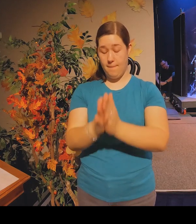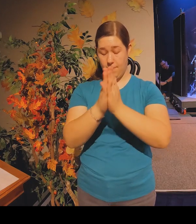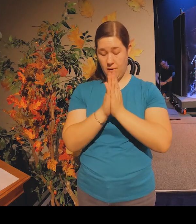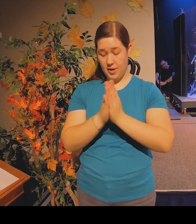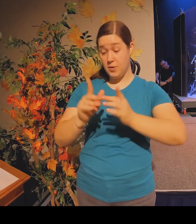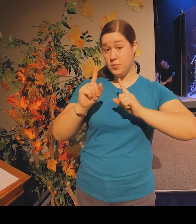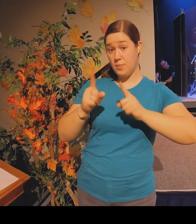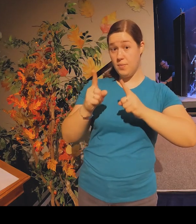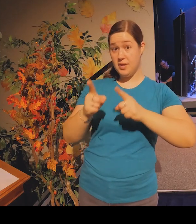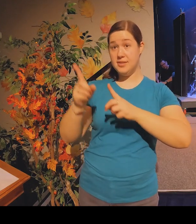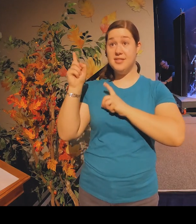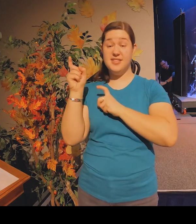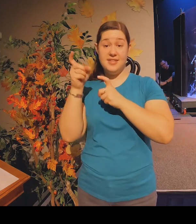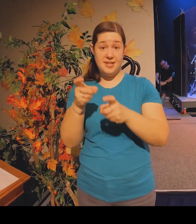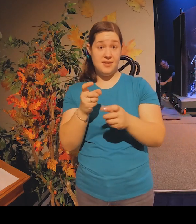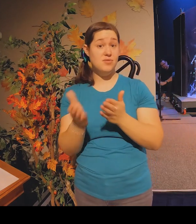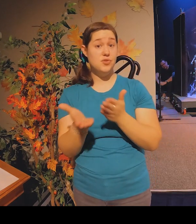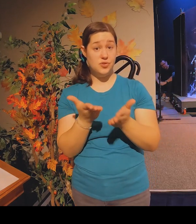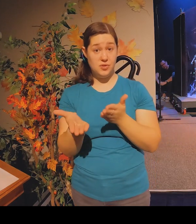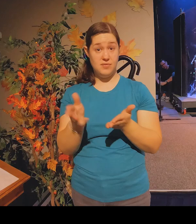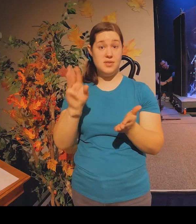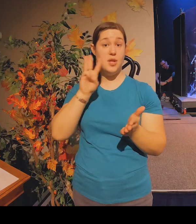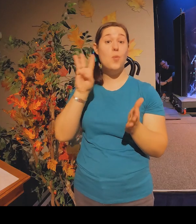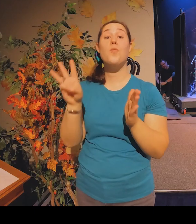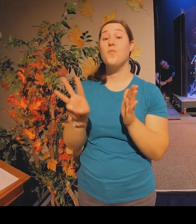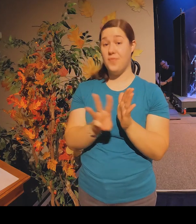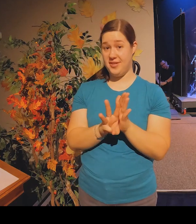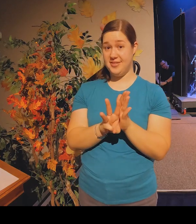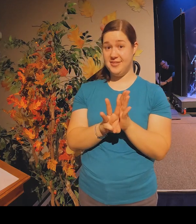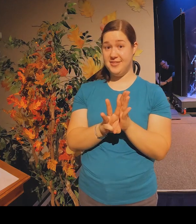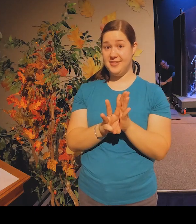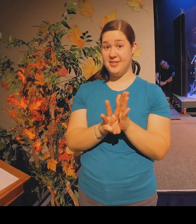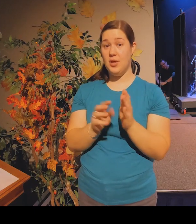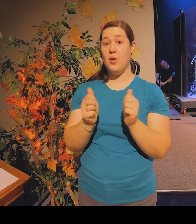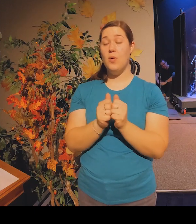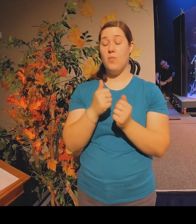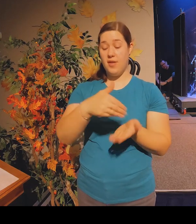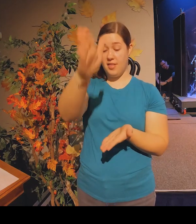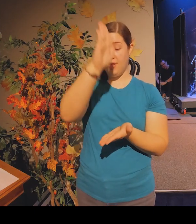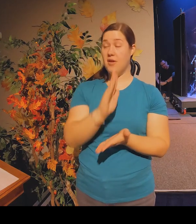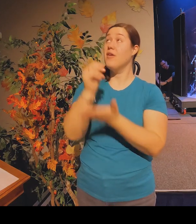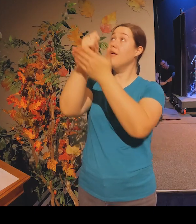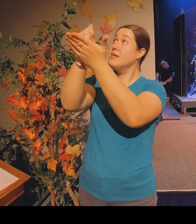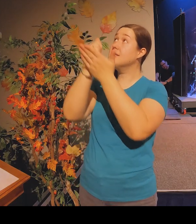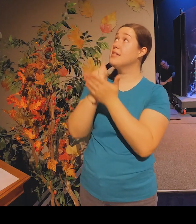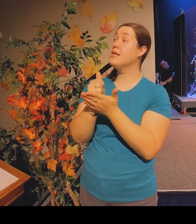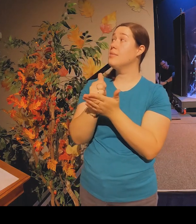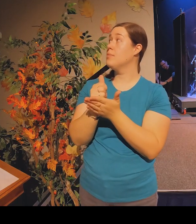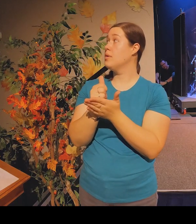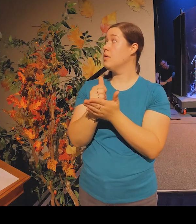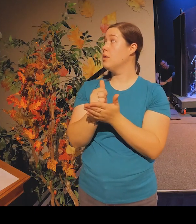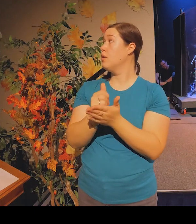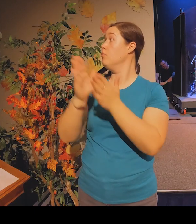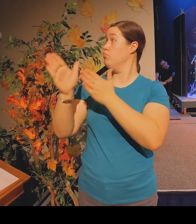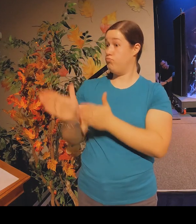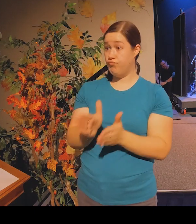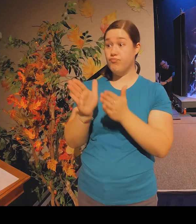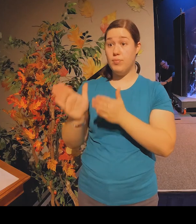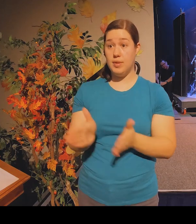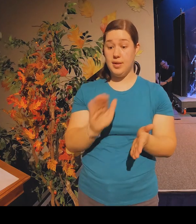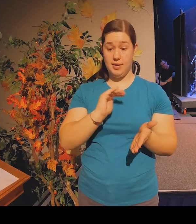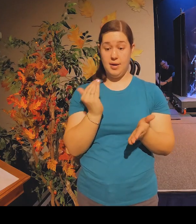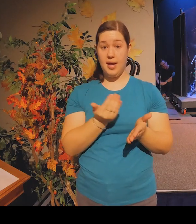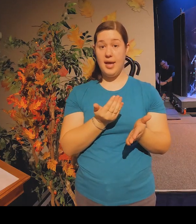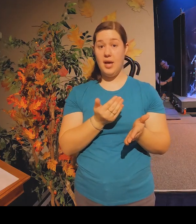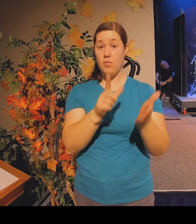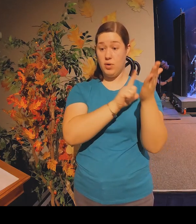gifts, our service, and our witness. With God's help, we will so order our lives after